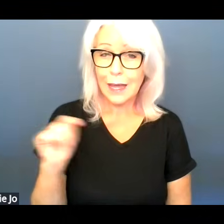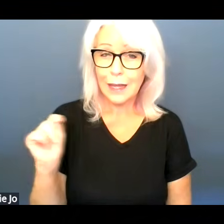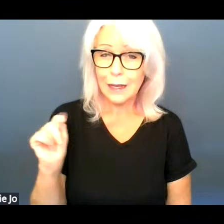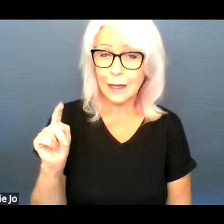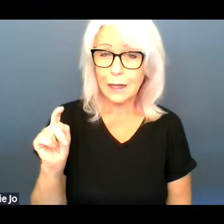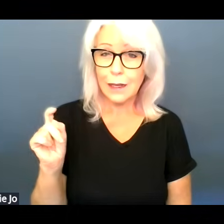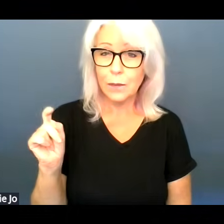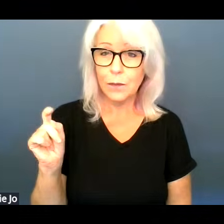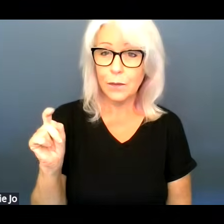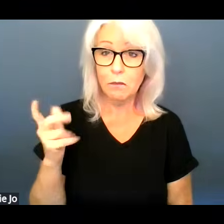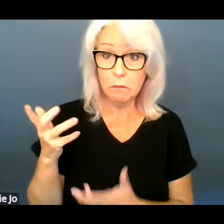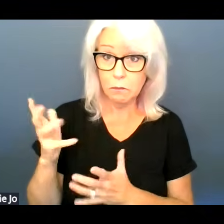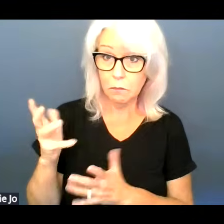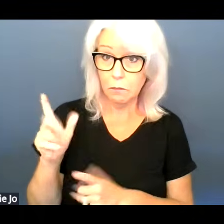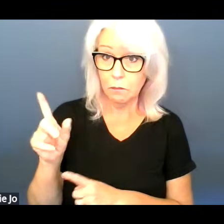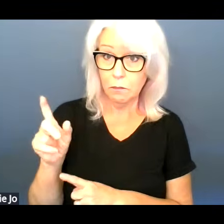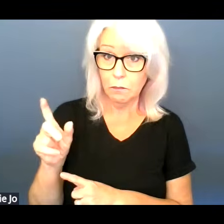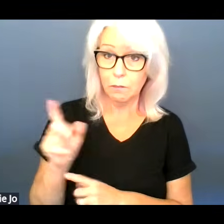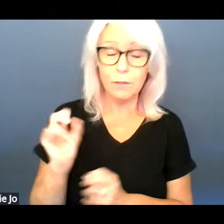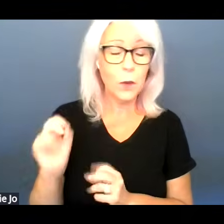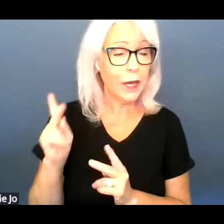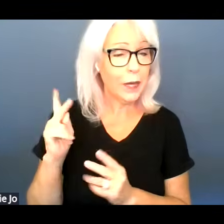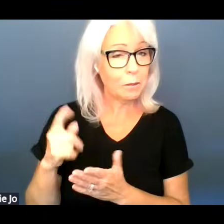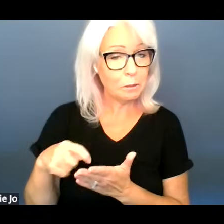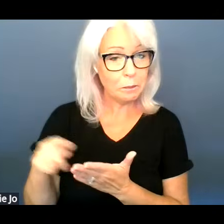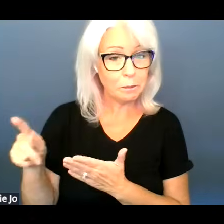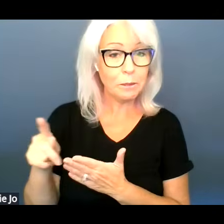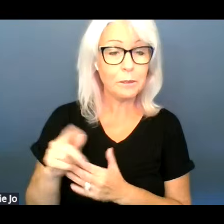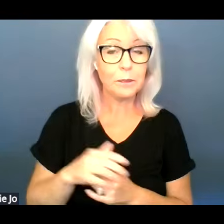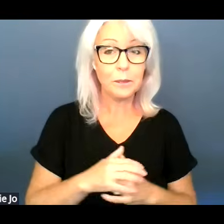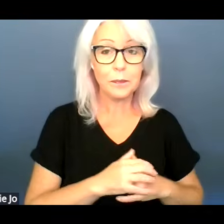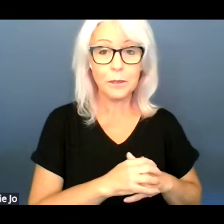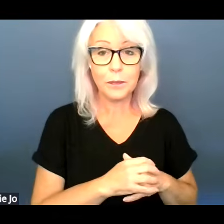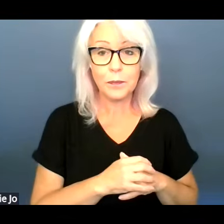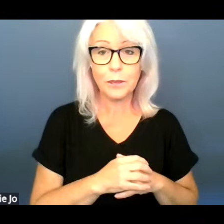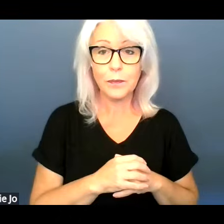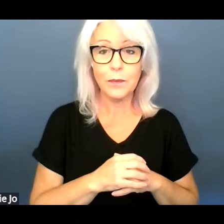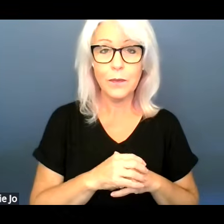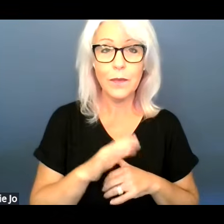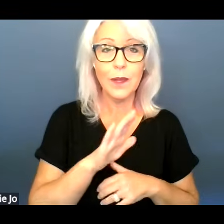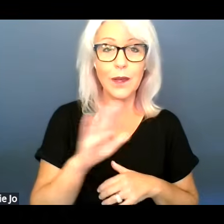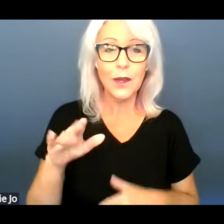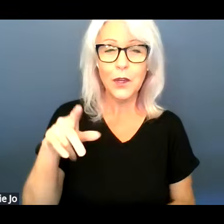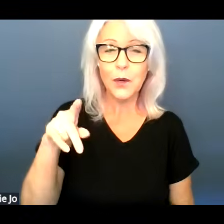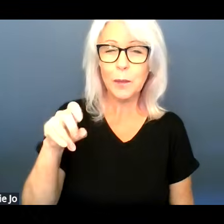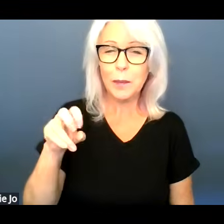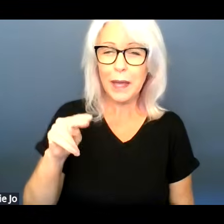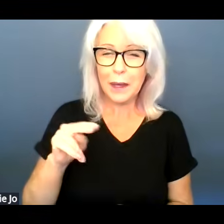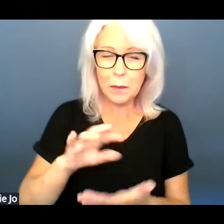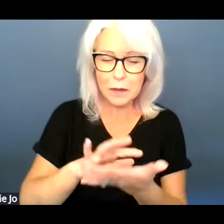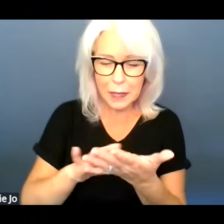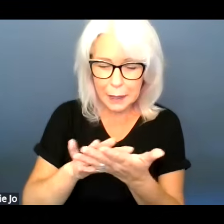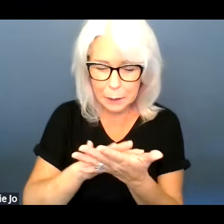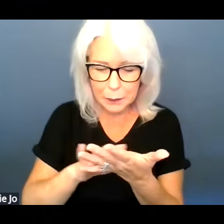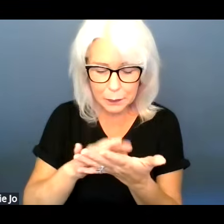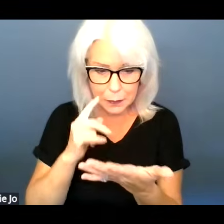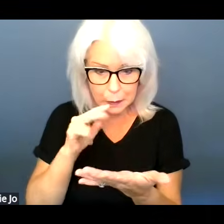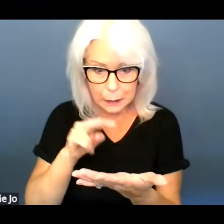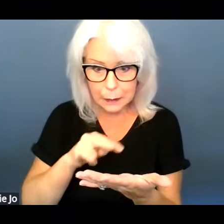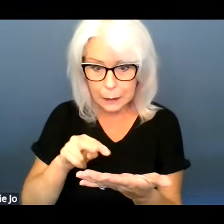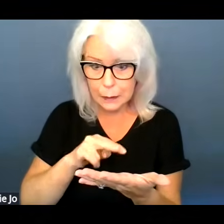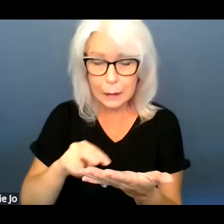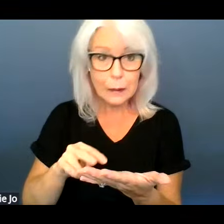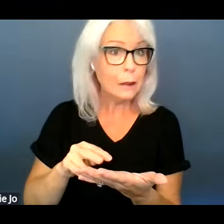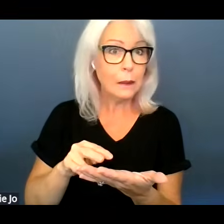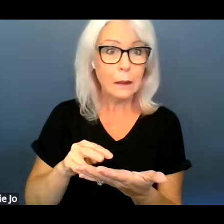Oh, you're all set? Beautiful. Your pen went bad on the name here, so I was sweating the fact that you would ask